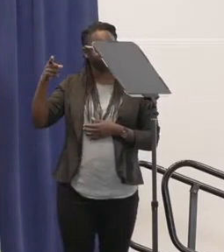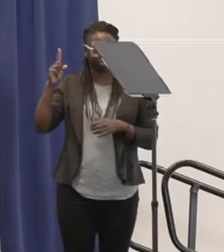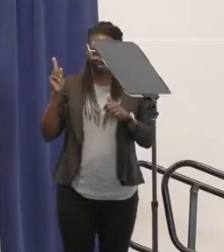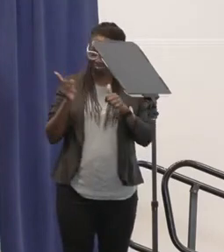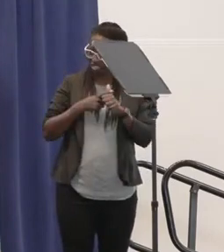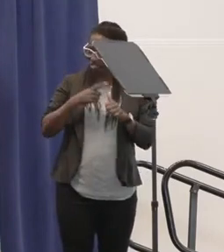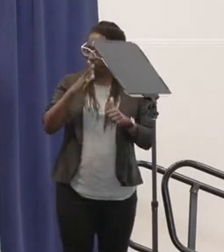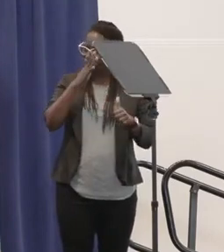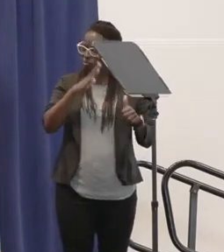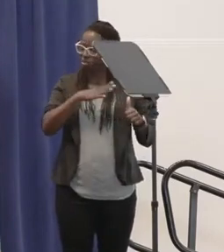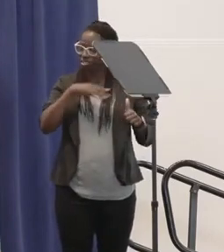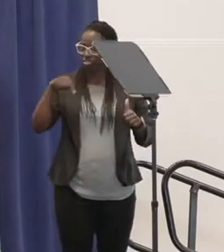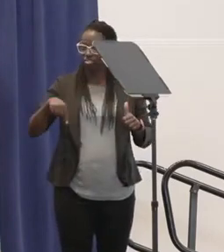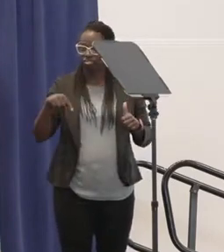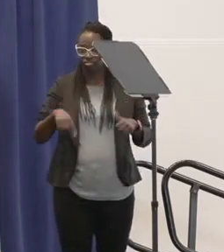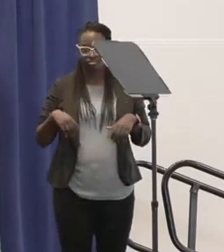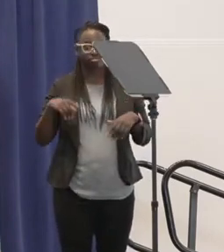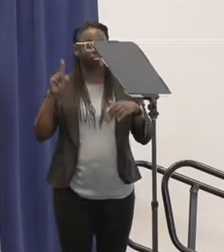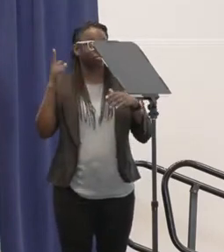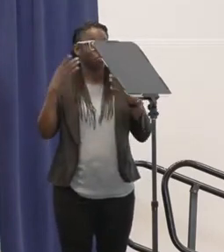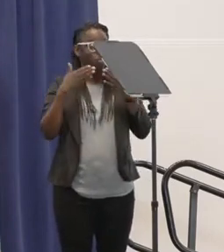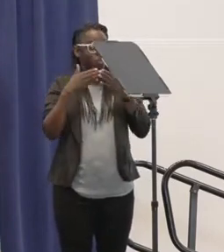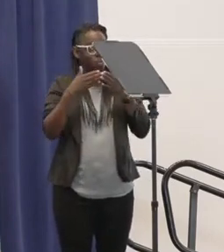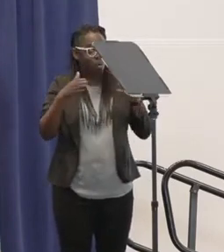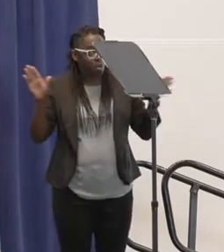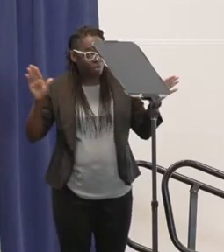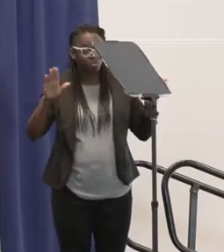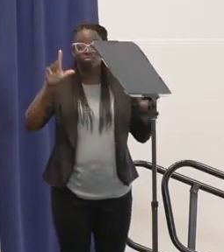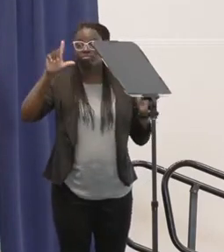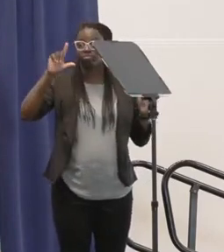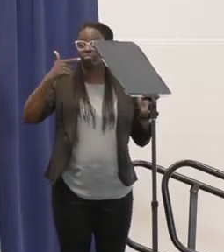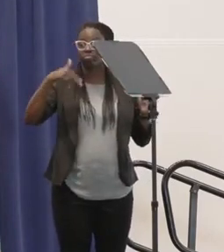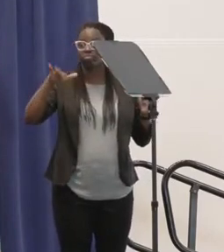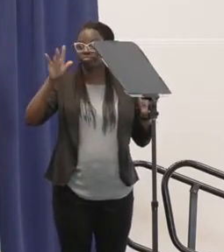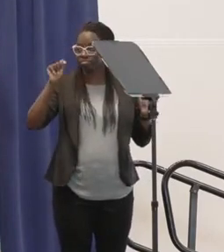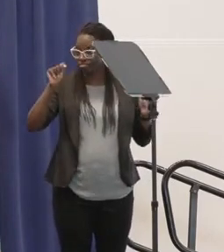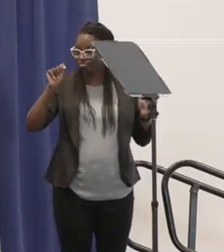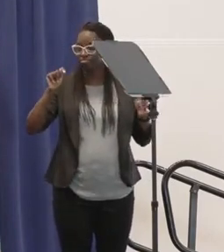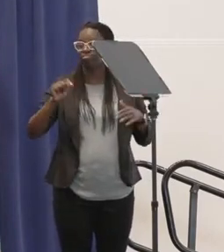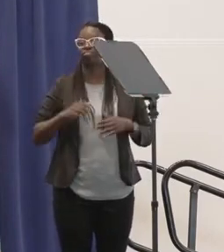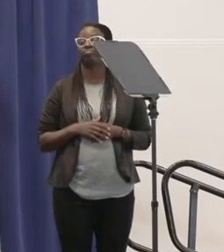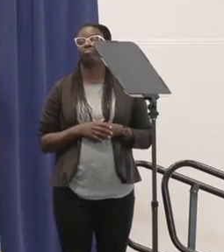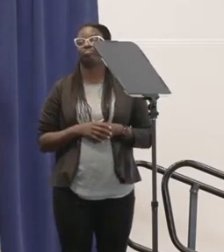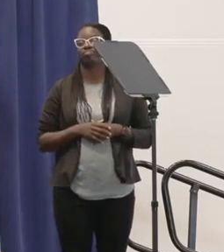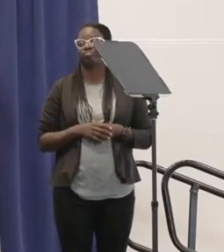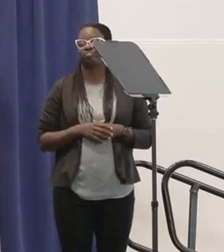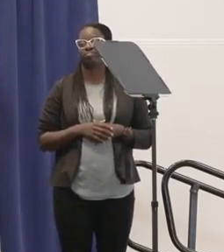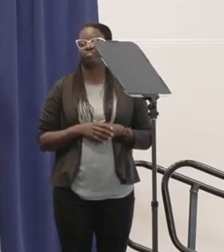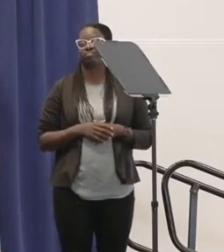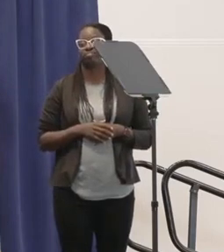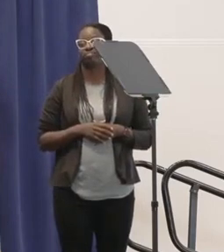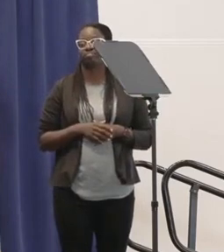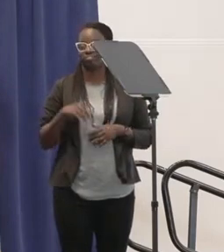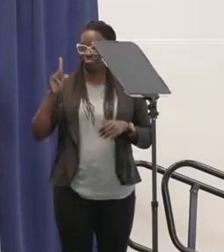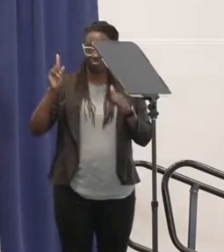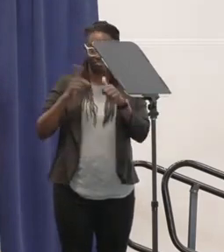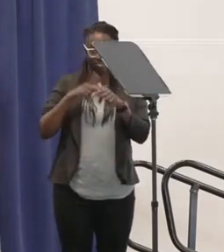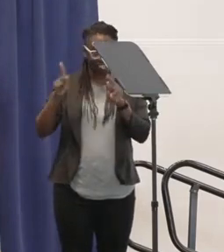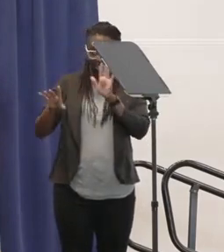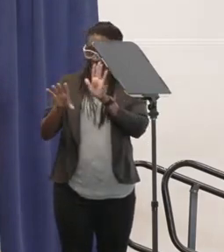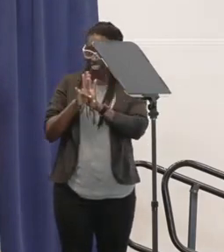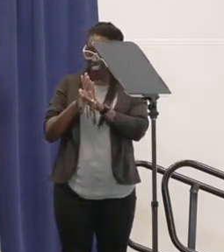the first openly LGBTQ person elected governor in the Commonwealth's